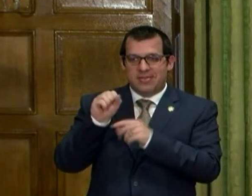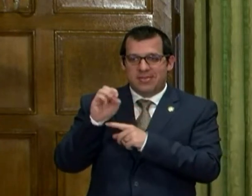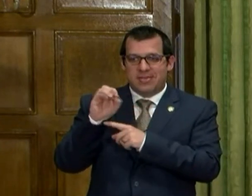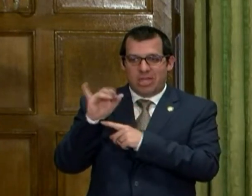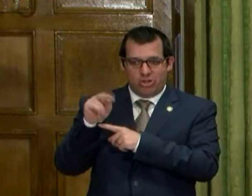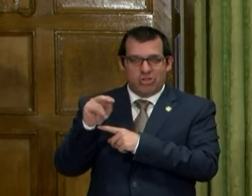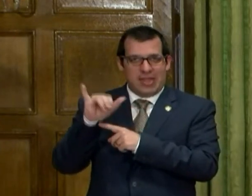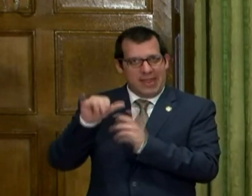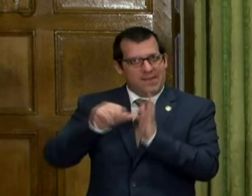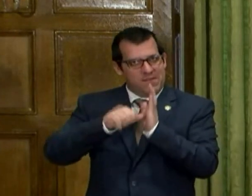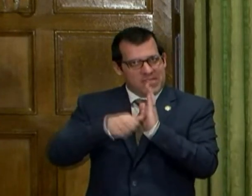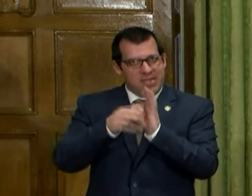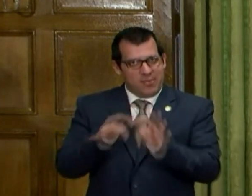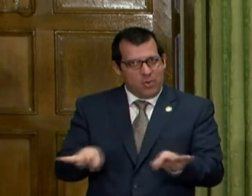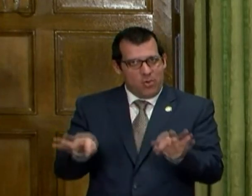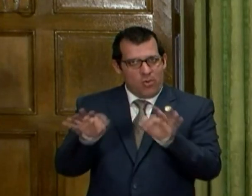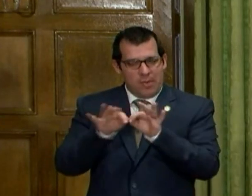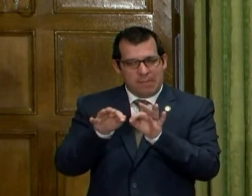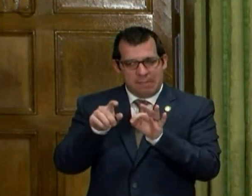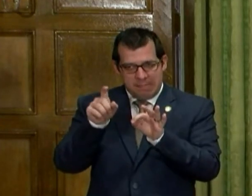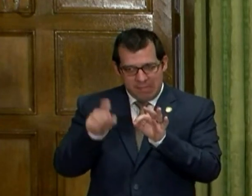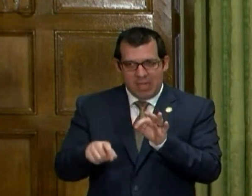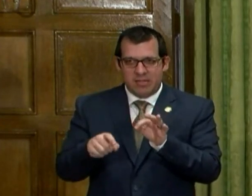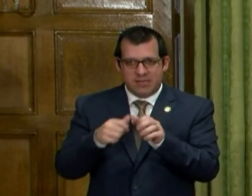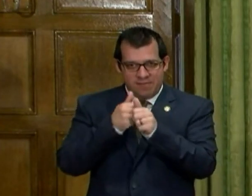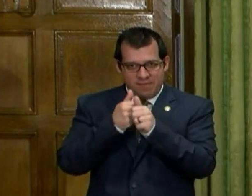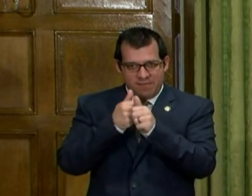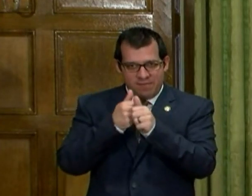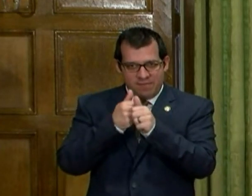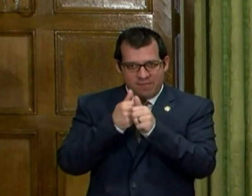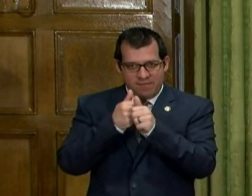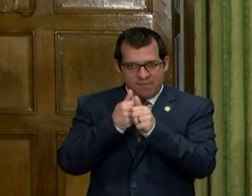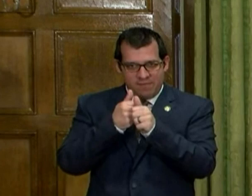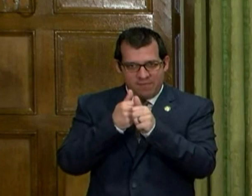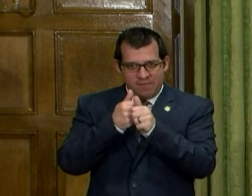or emphasizes the importance of those measures that they